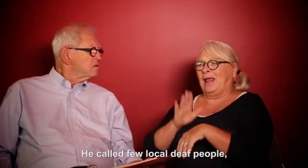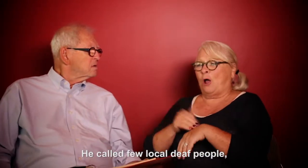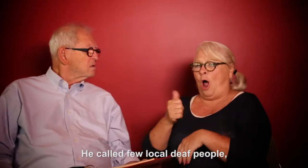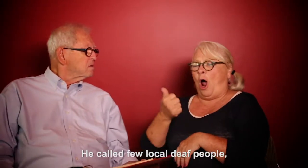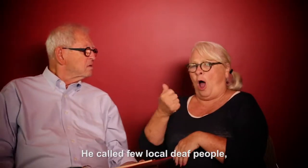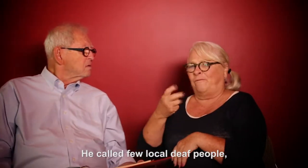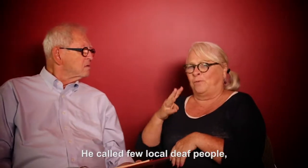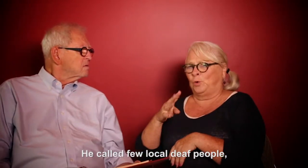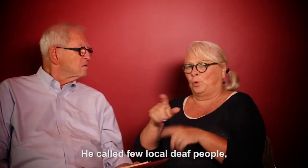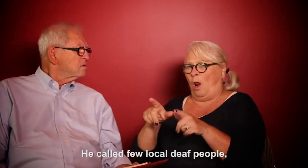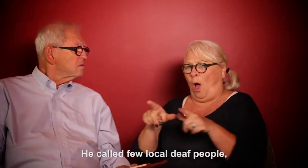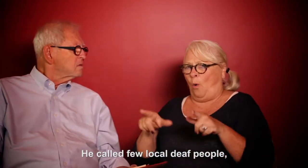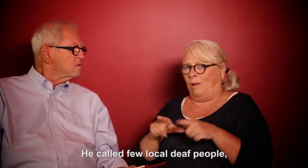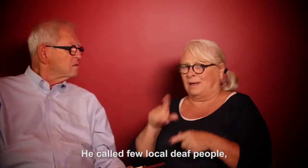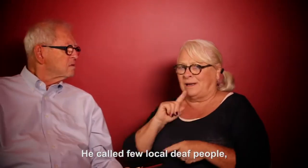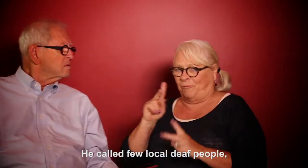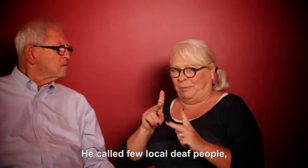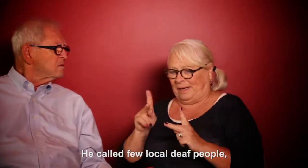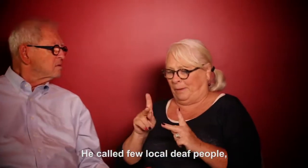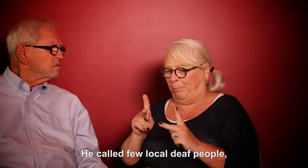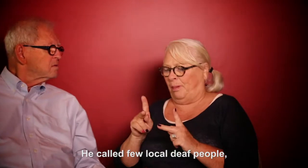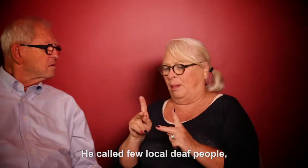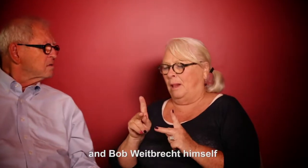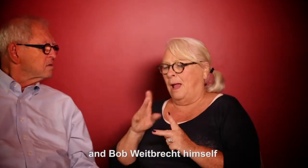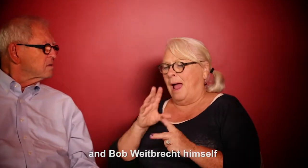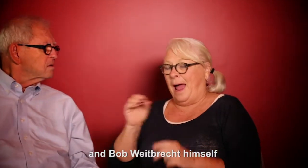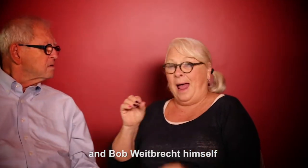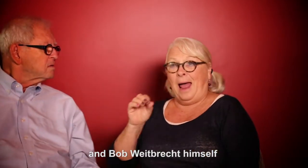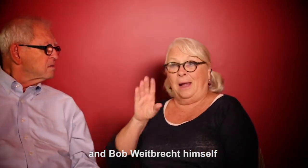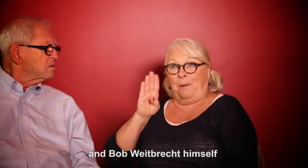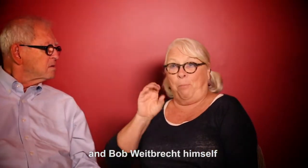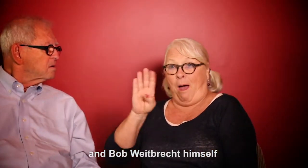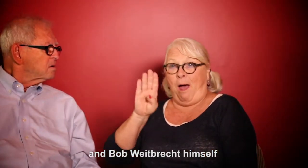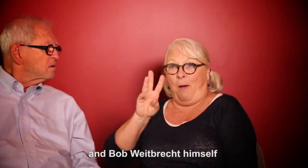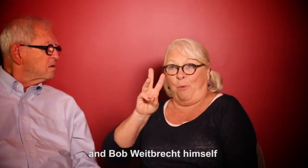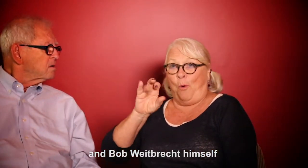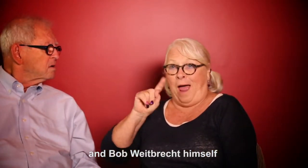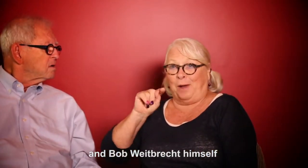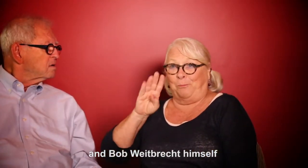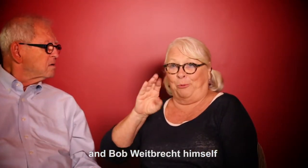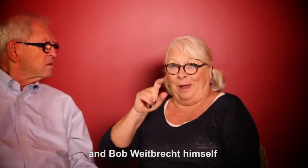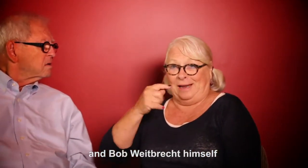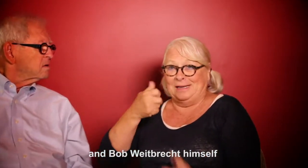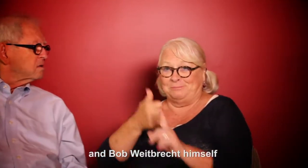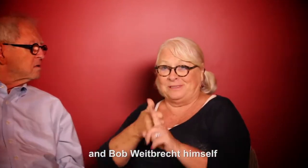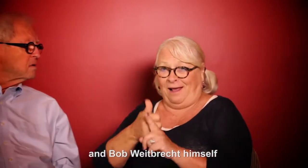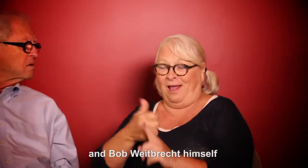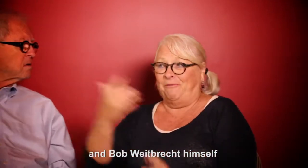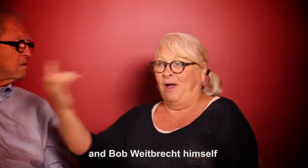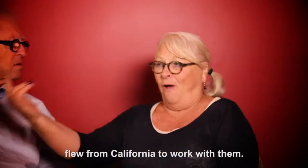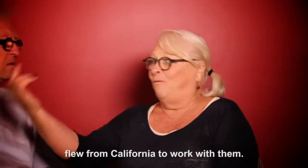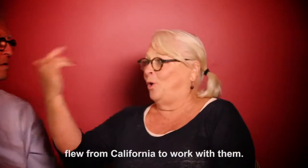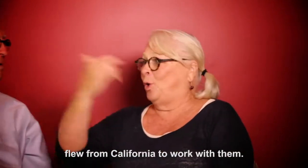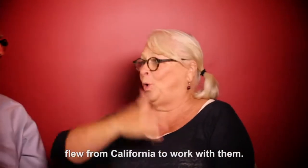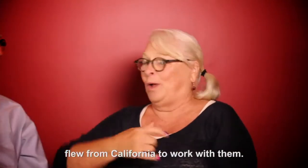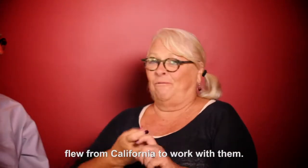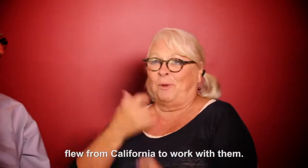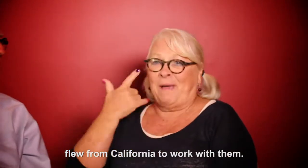He called through all kinds of papers. And Bob Wright for kids that flew in from